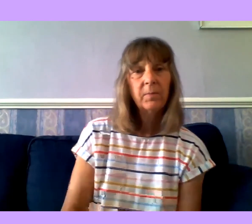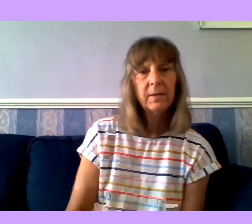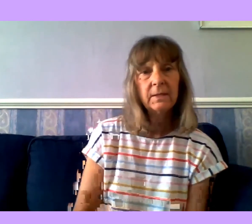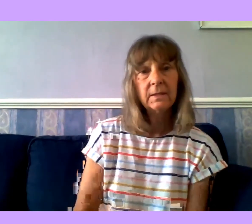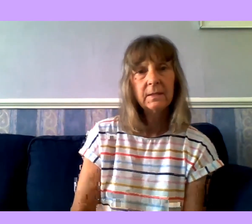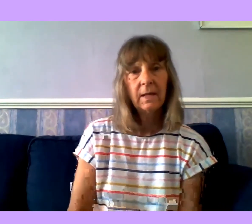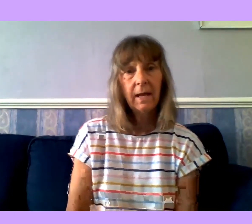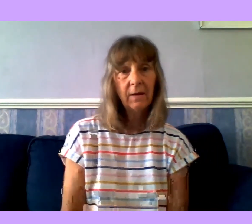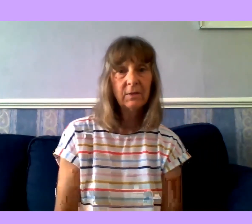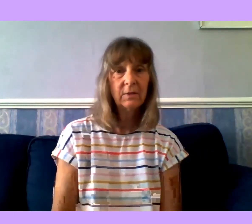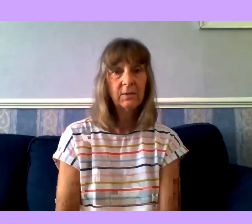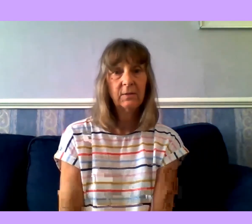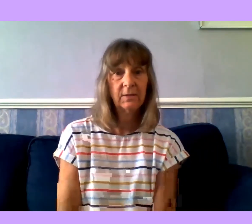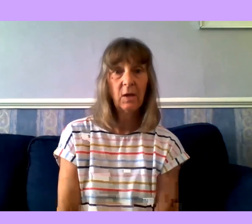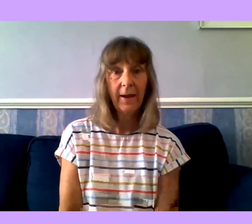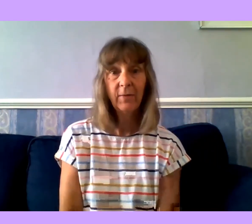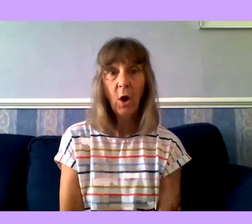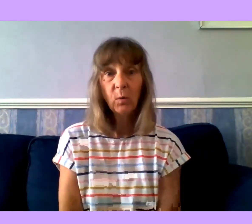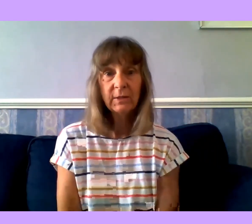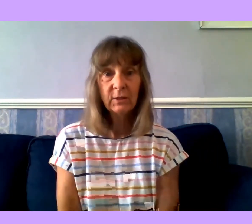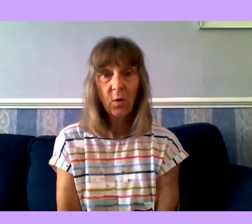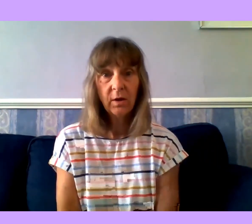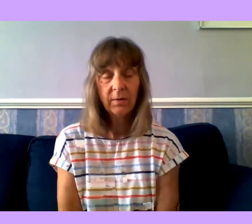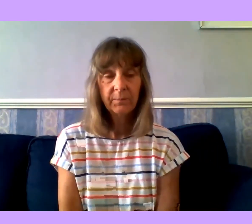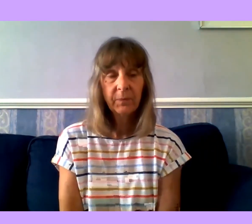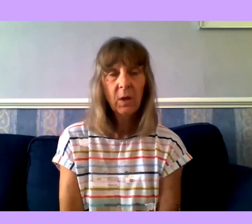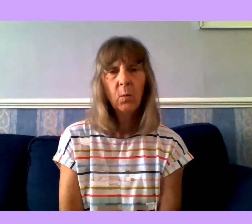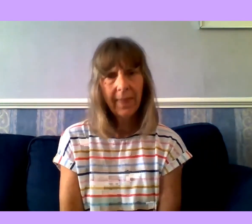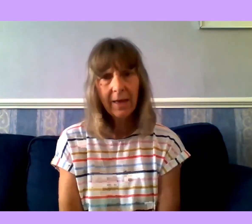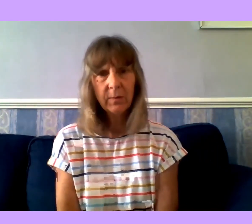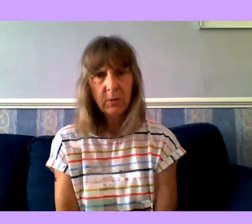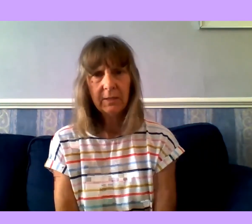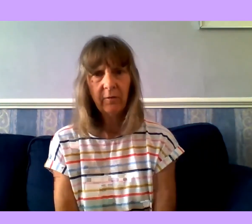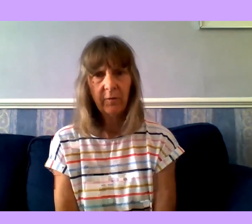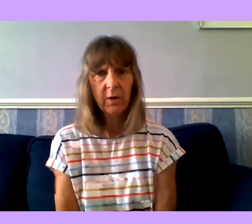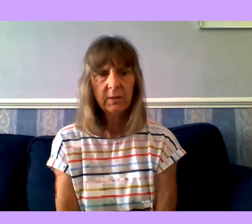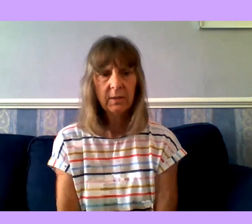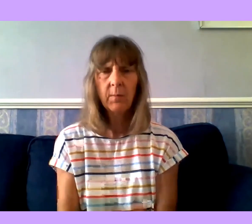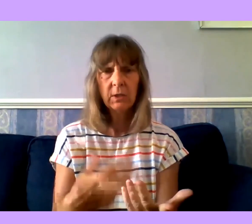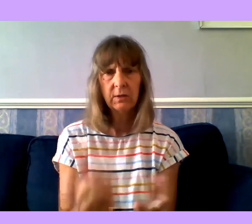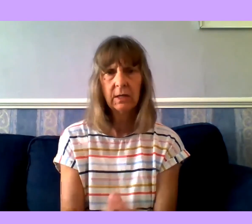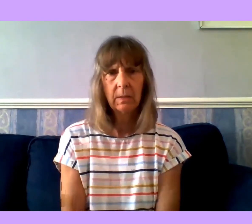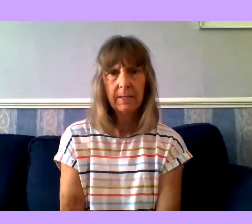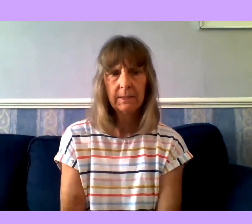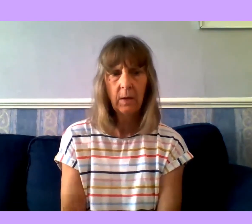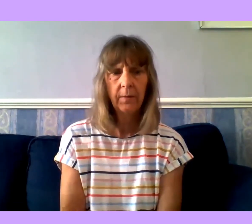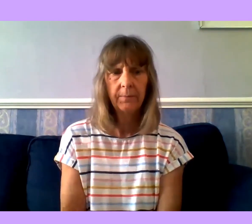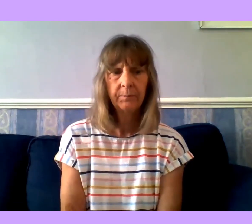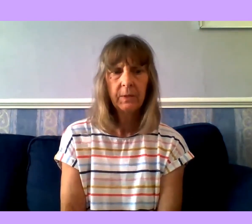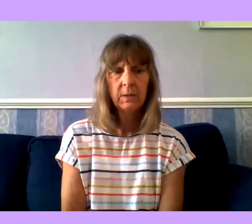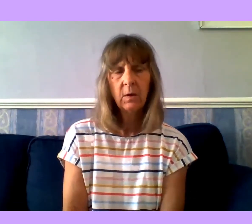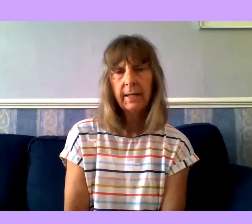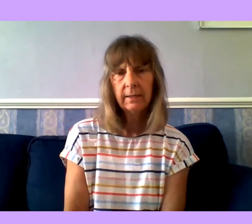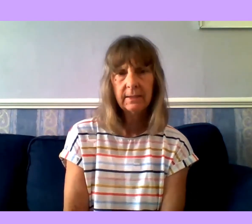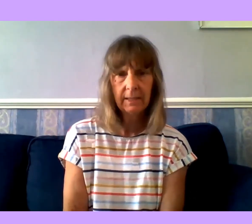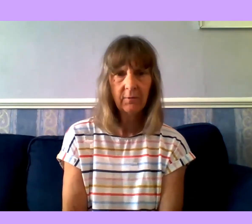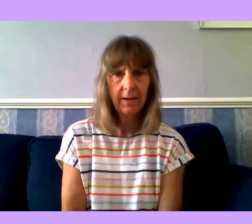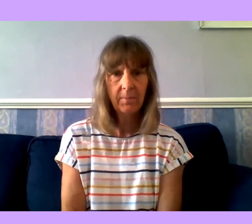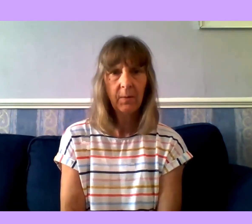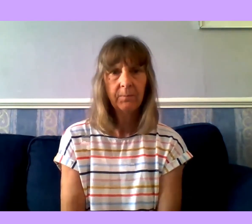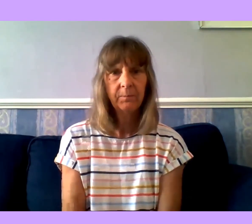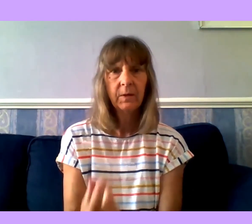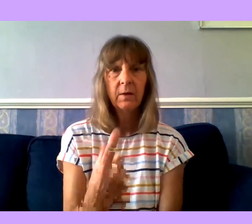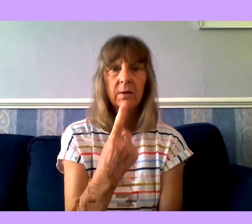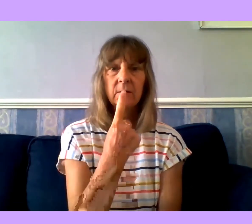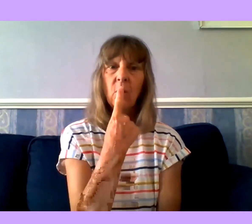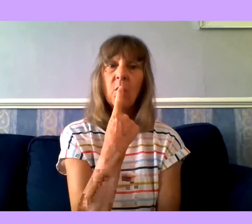So this is how to sign the whole song without the music first. I'm going to do it a little bit slower so I can sing a